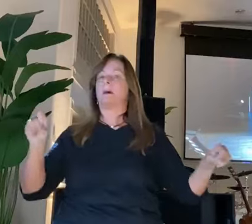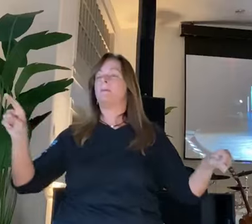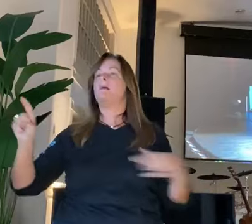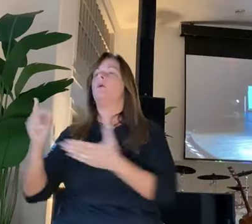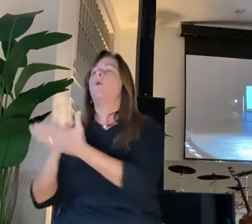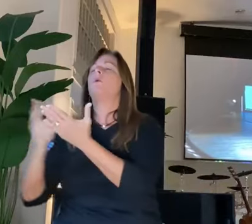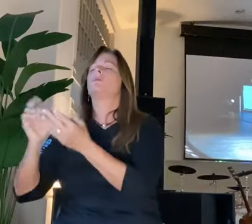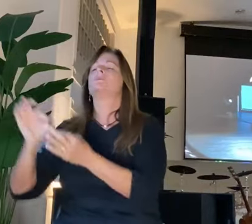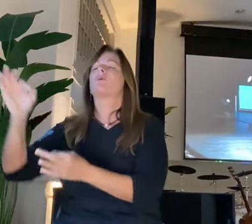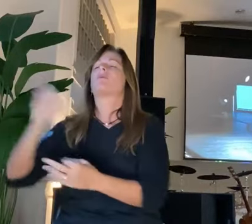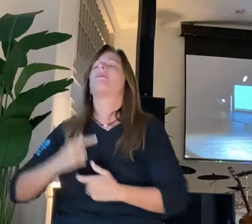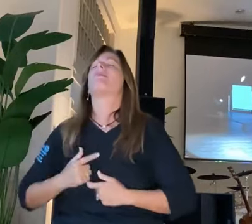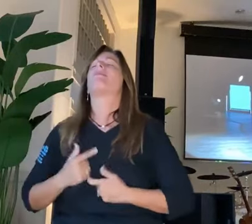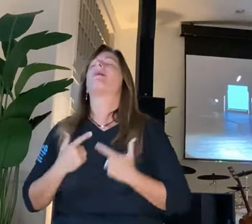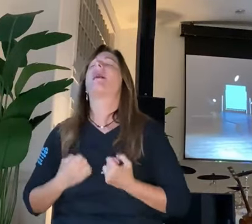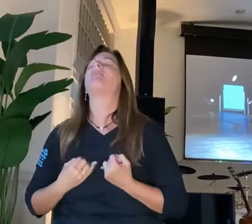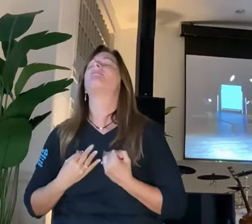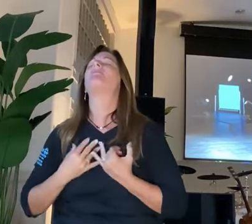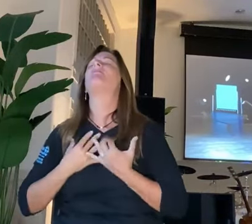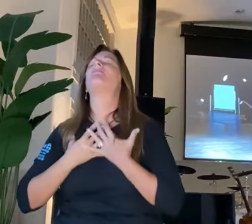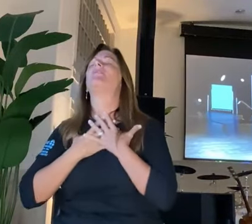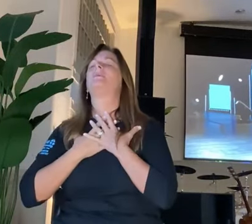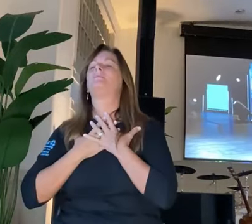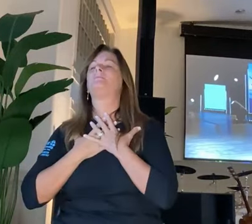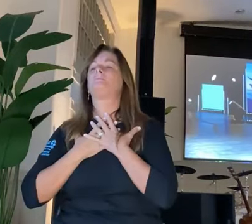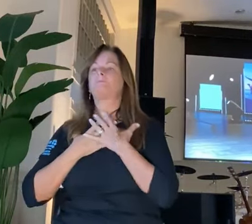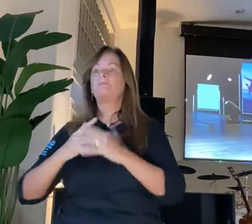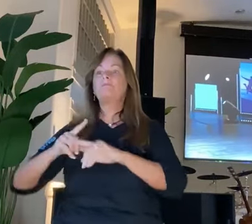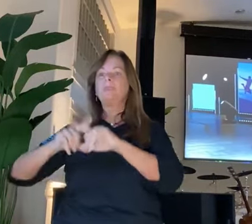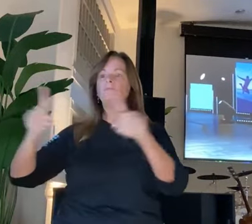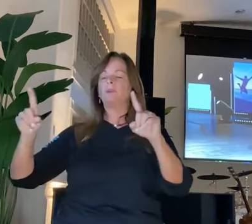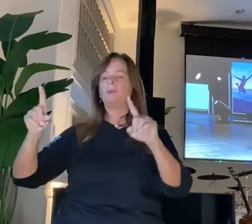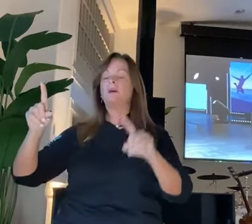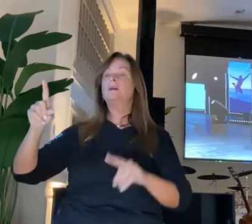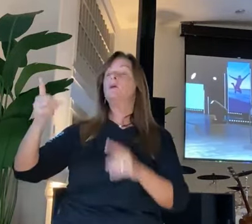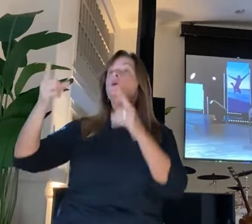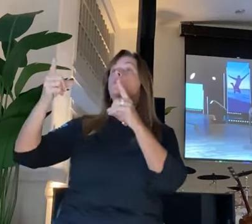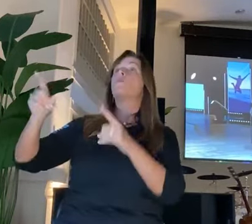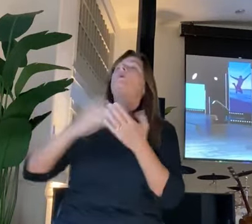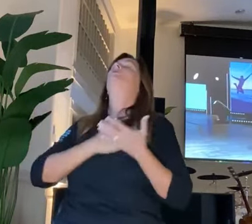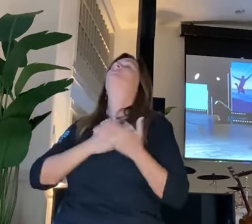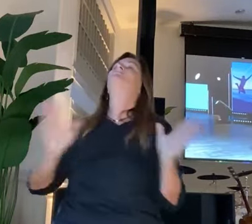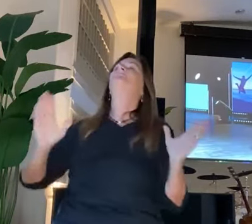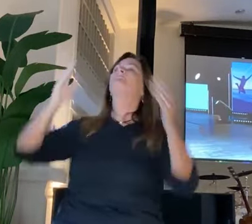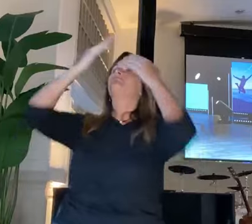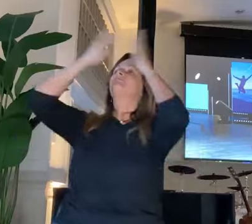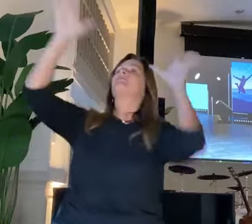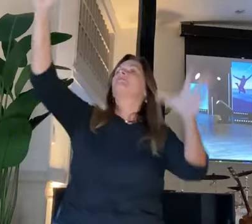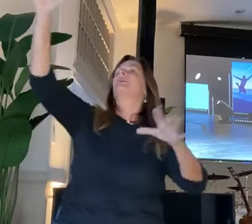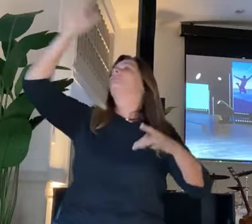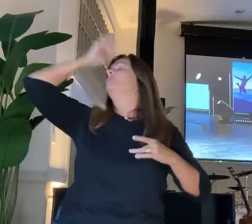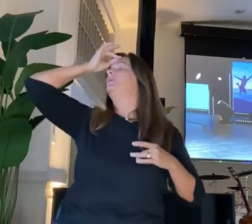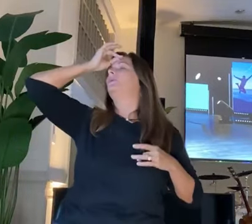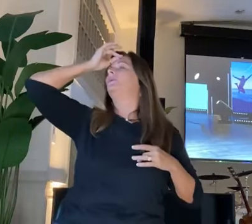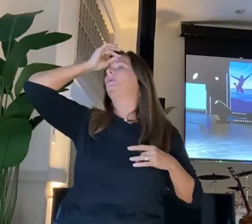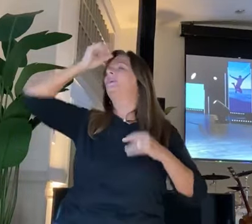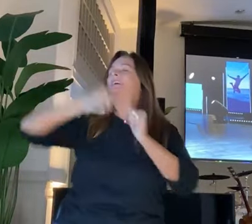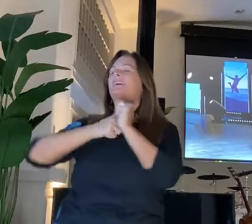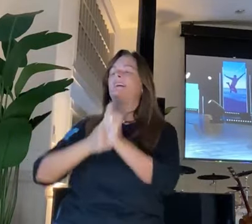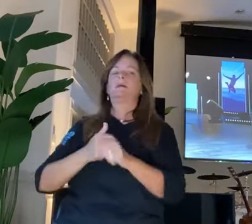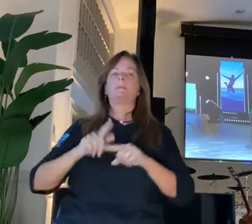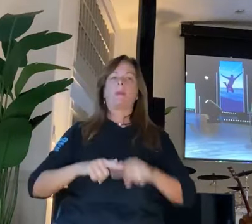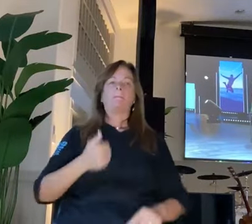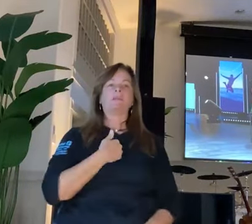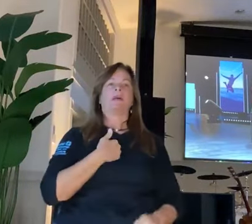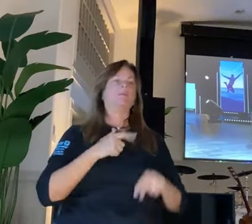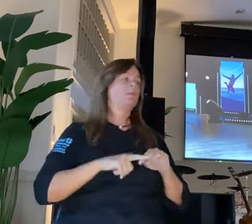Holy Spirit. Because there is a power that is afforded to you as a follower of Jesus that you don't have to rely on your own strength, your ability,